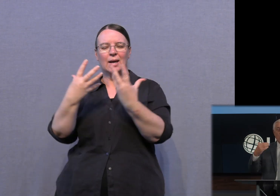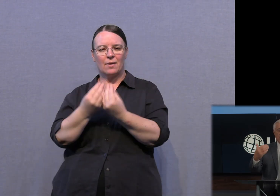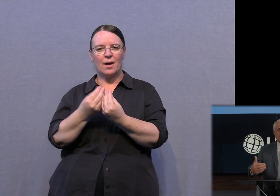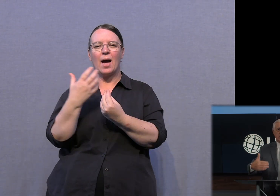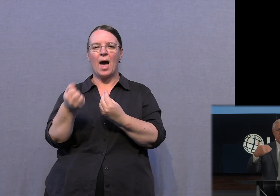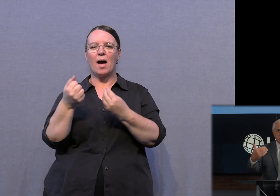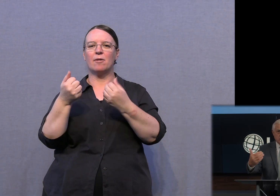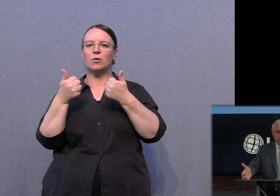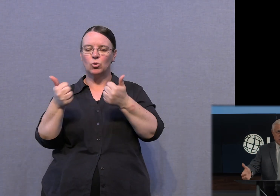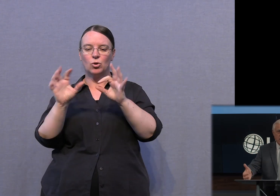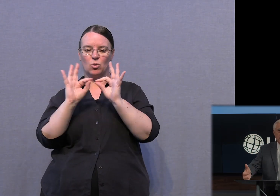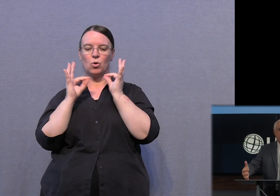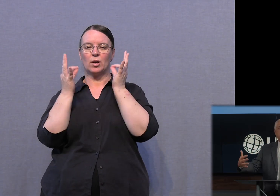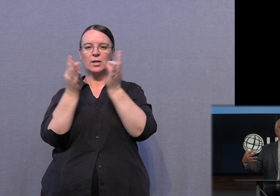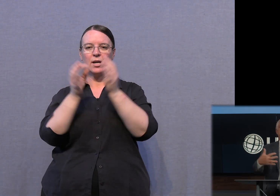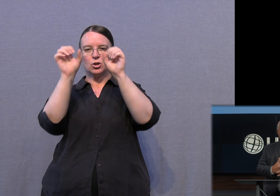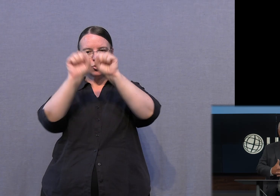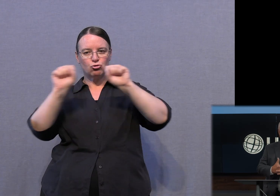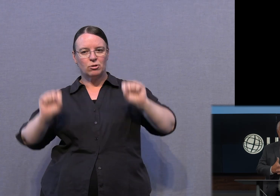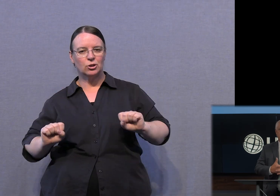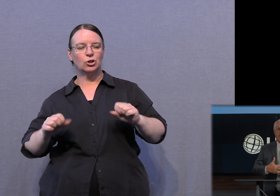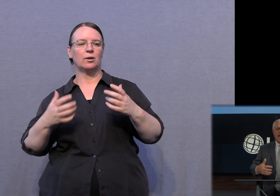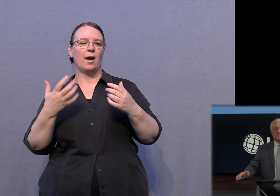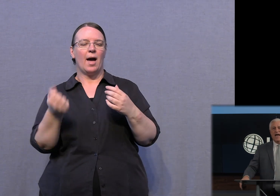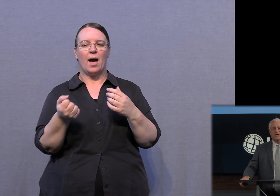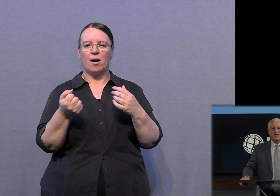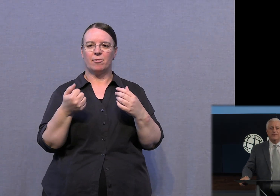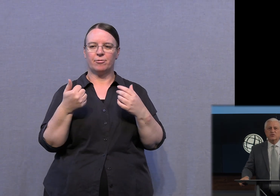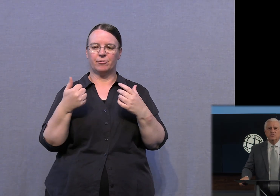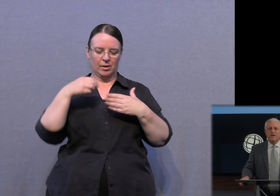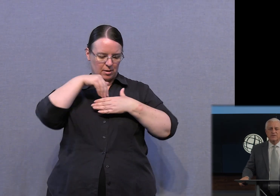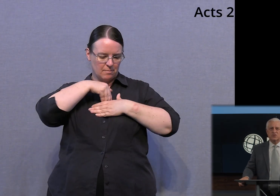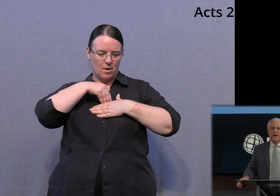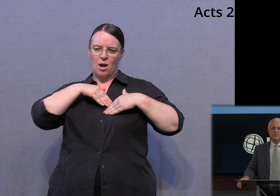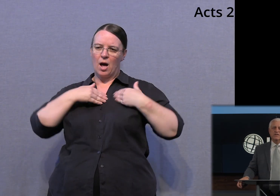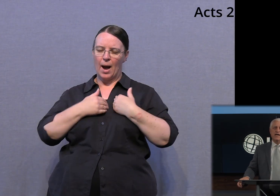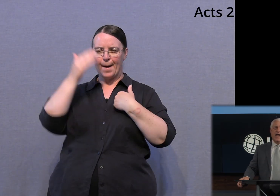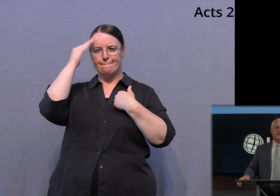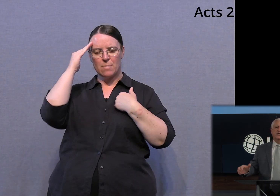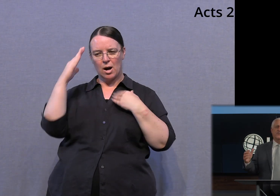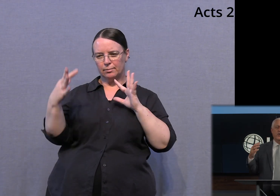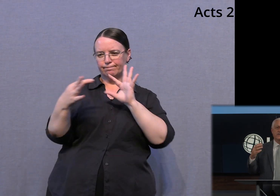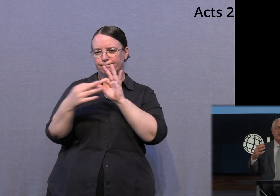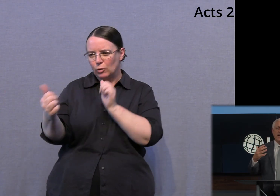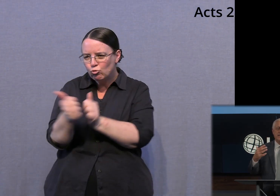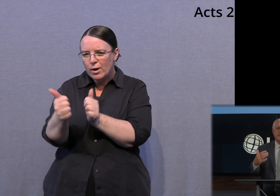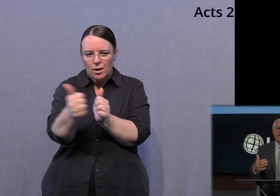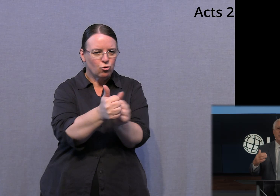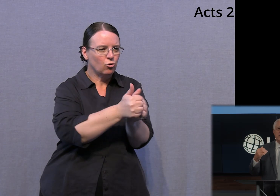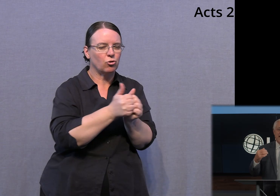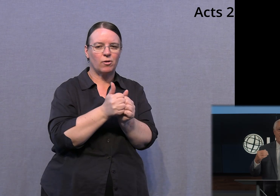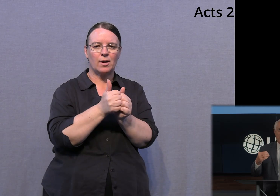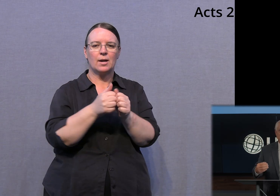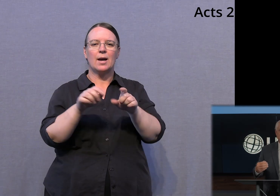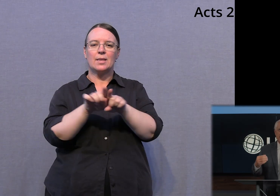to have organization and structure, to be united, as Acts chapter 2 demonstrates. Acts 2:42, they